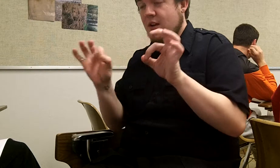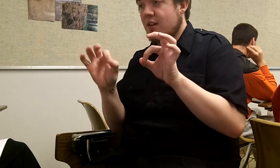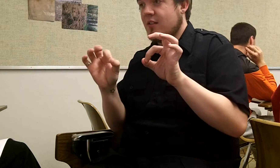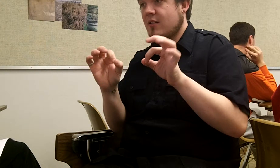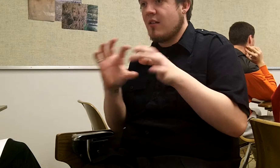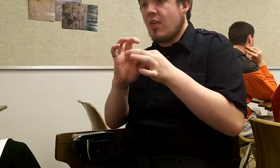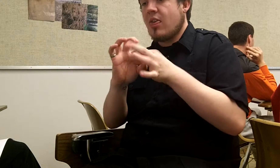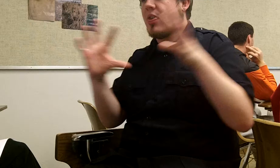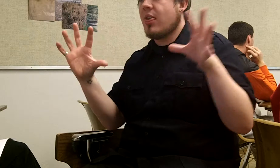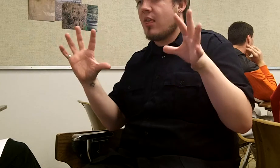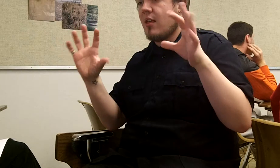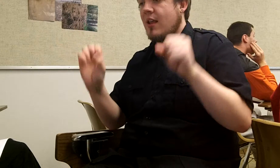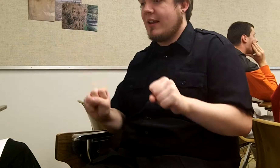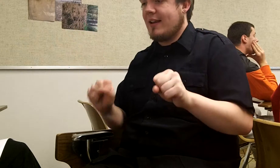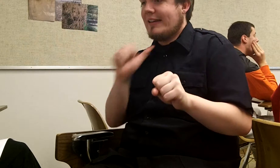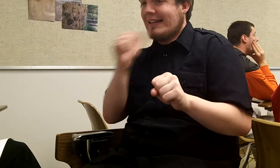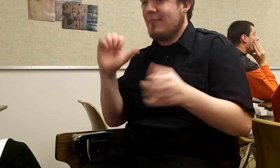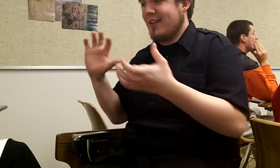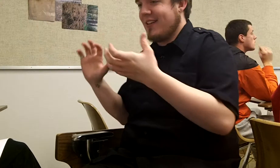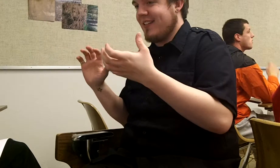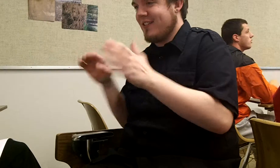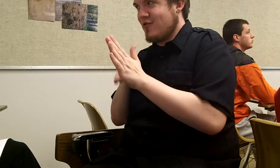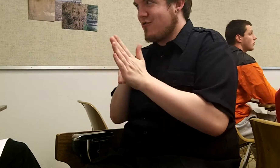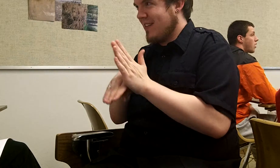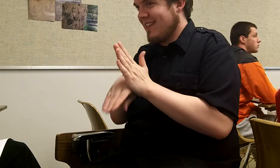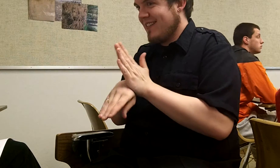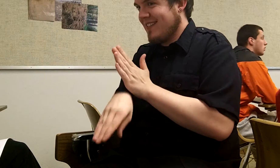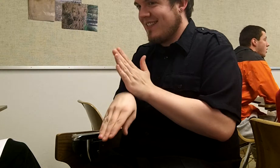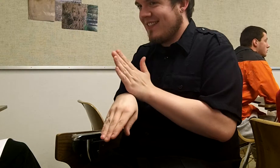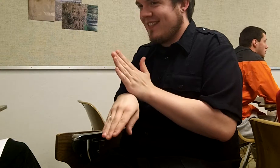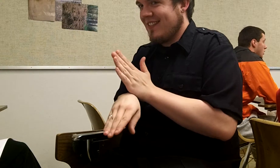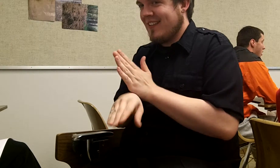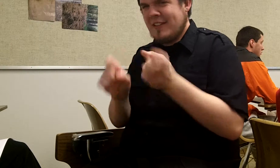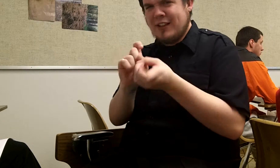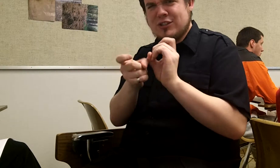degraded. So far, so good. Did that change up here bother you guys? I'll go over this again.